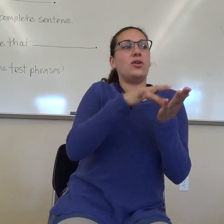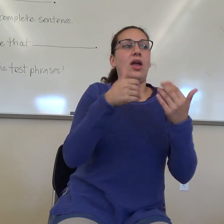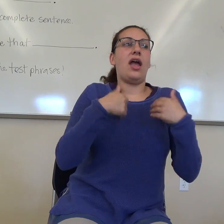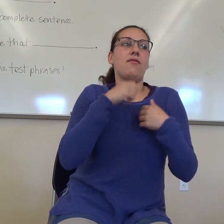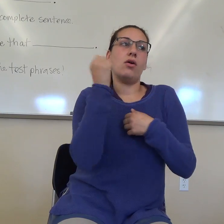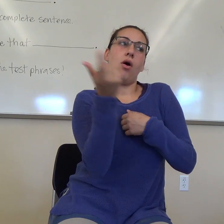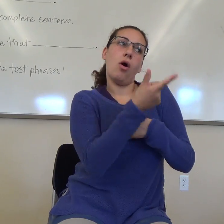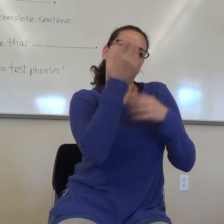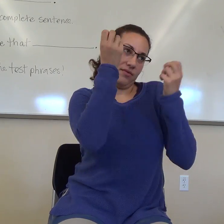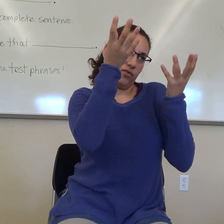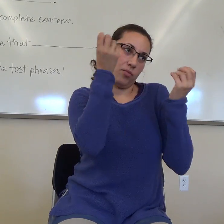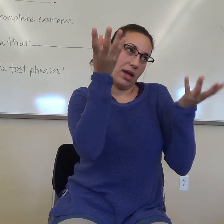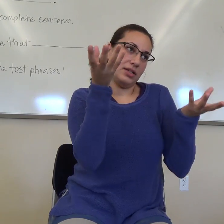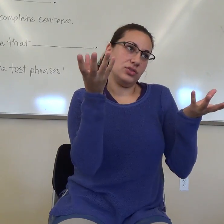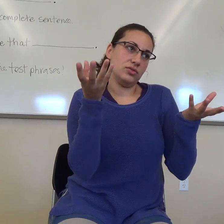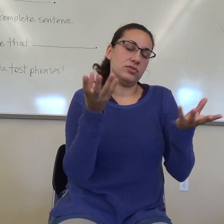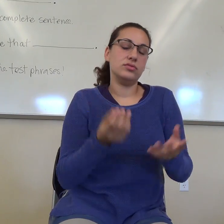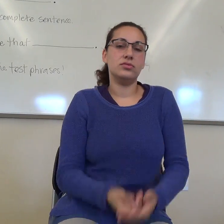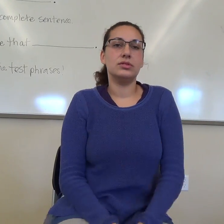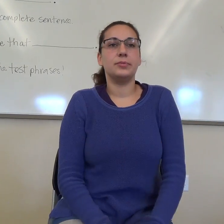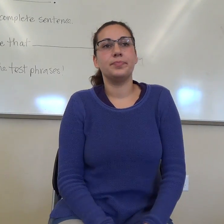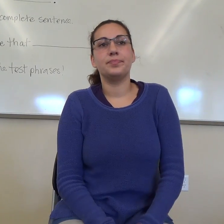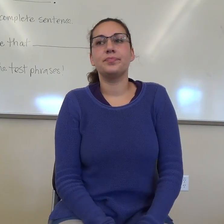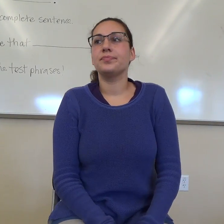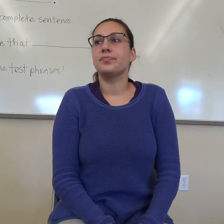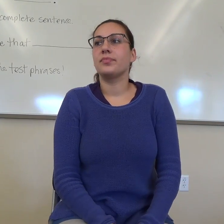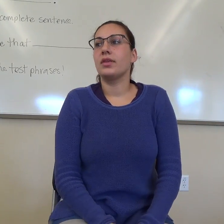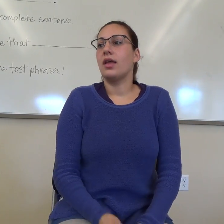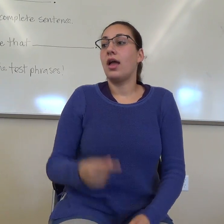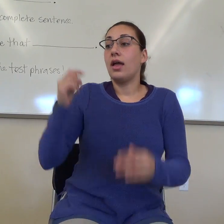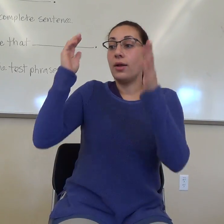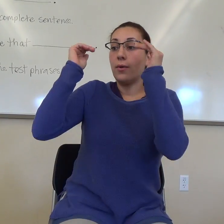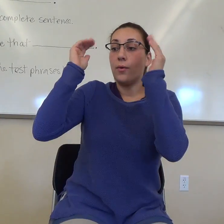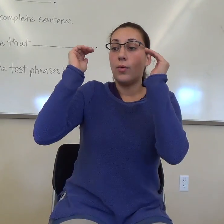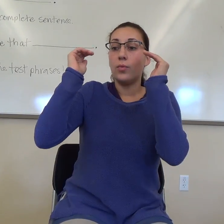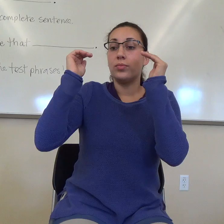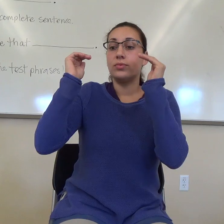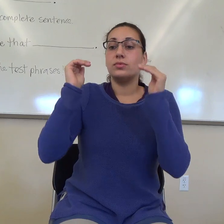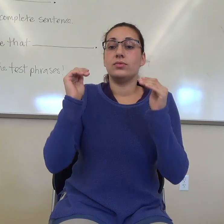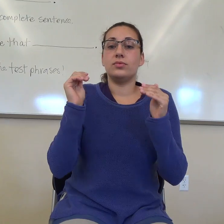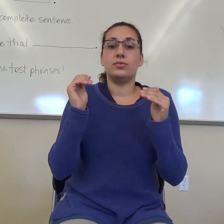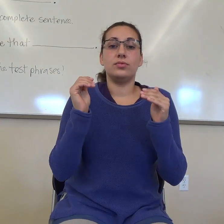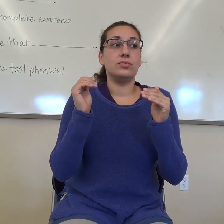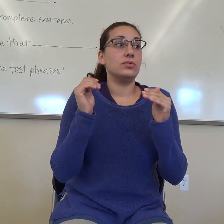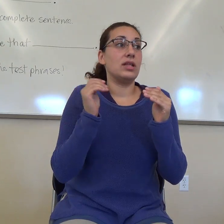I know everybody is, I hope, is concerned about are the